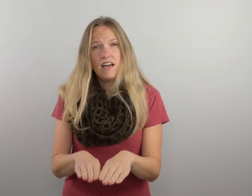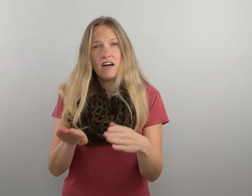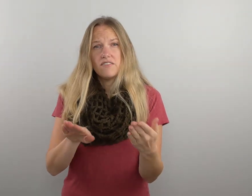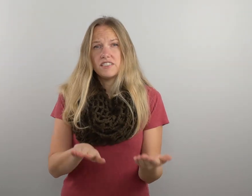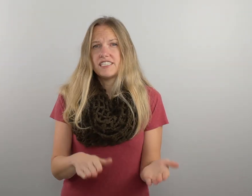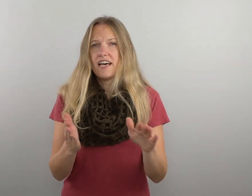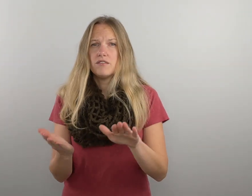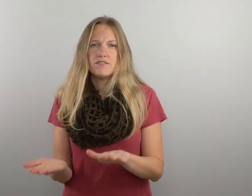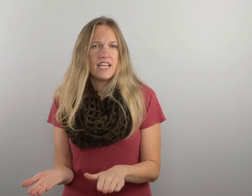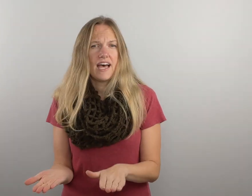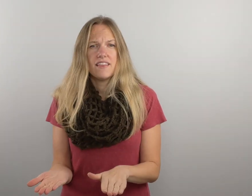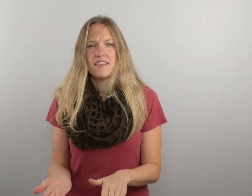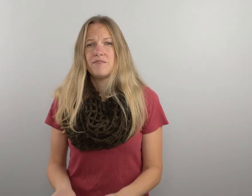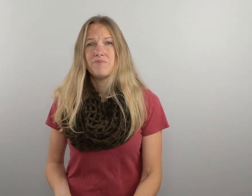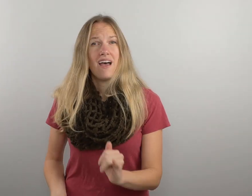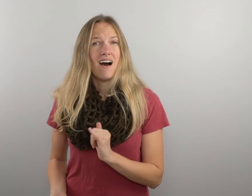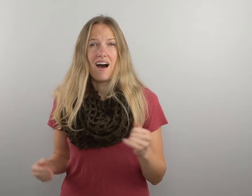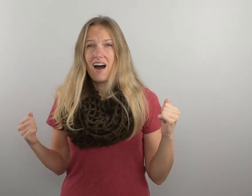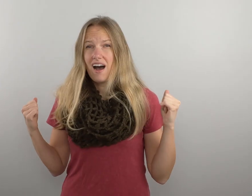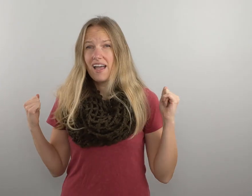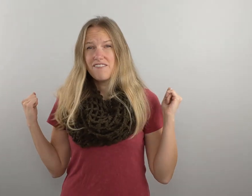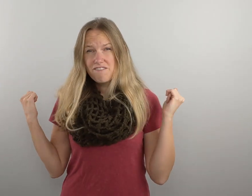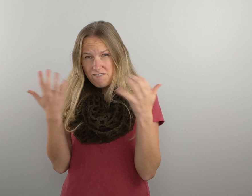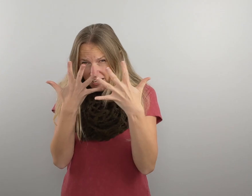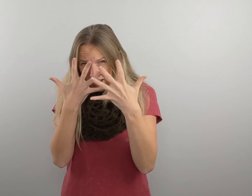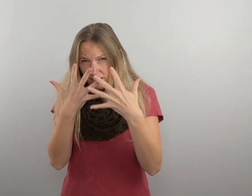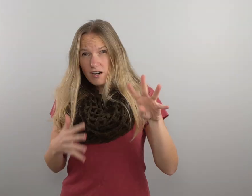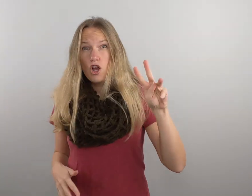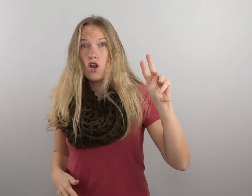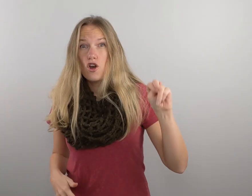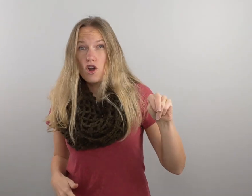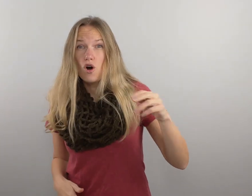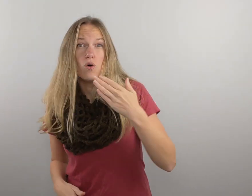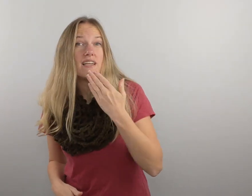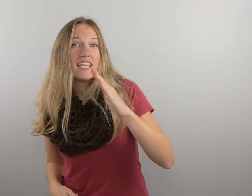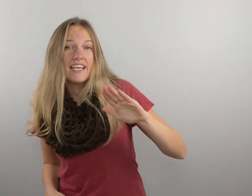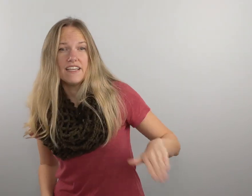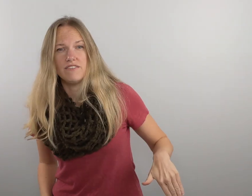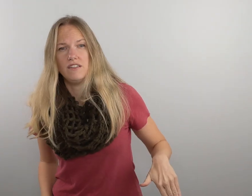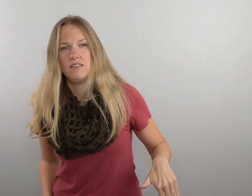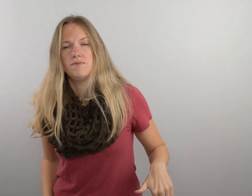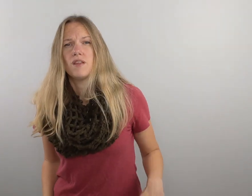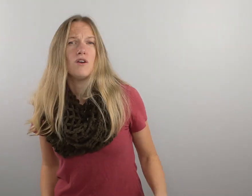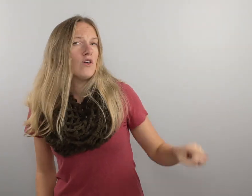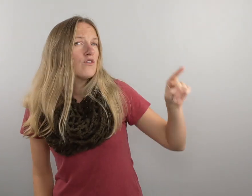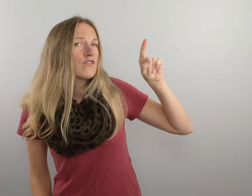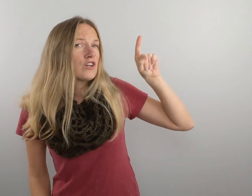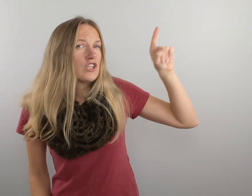of the shadow of death, I fear no evil, for